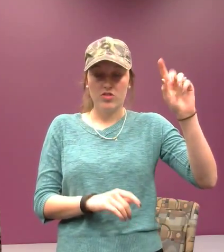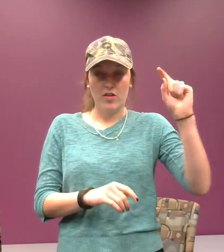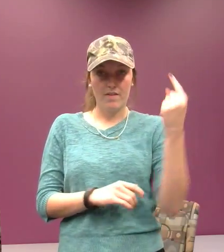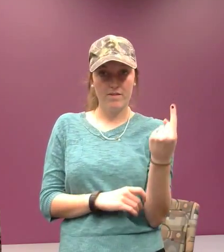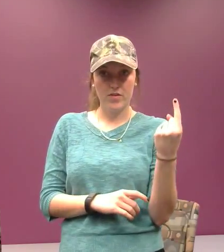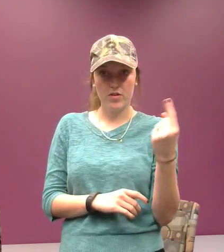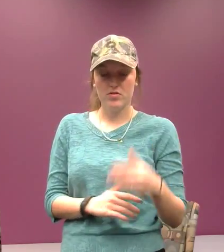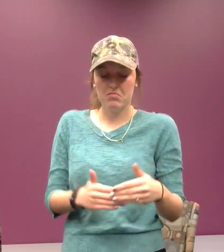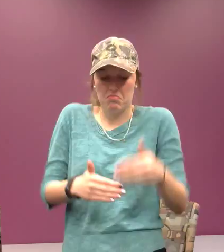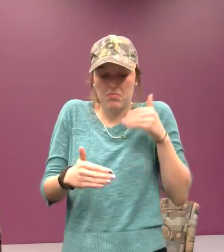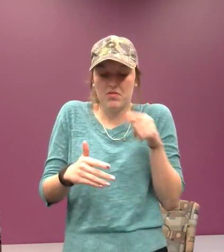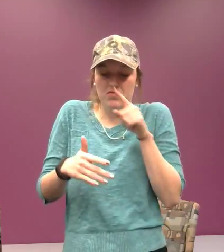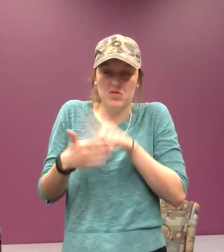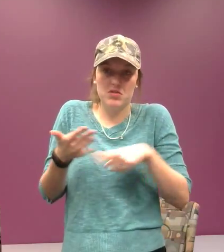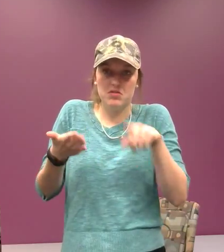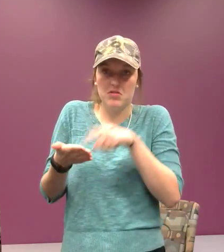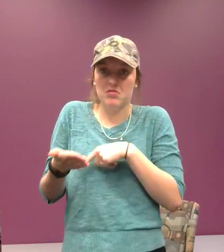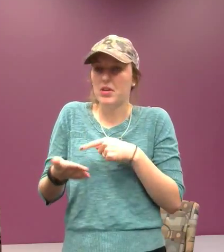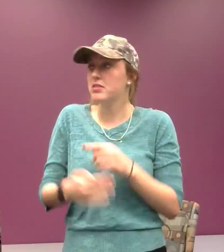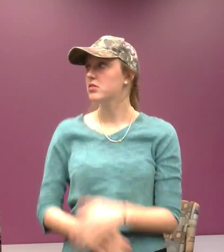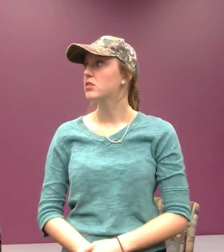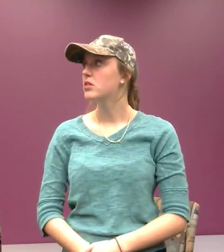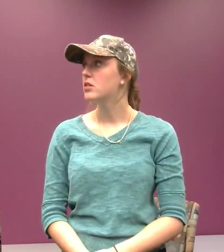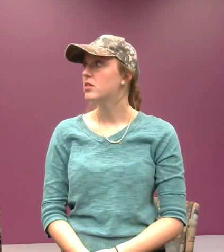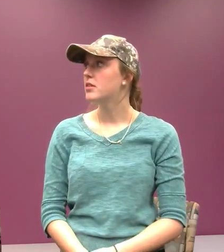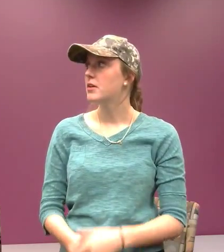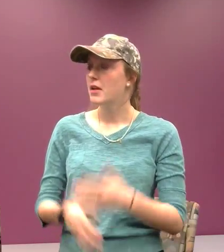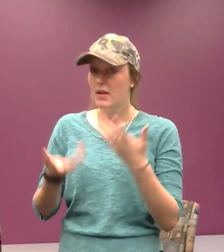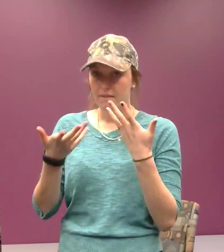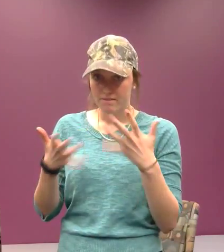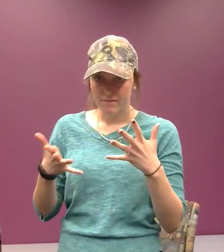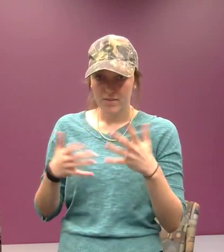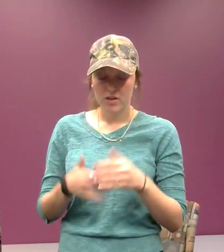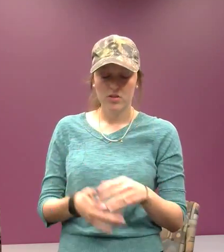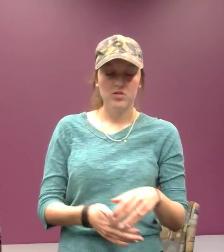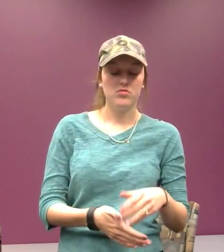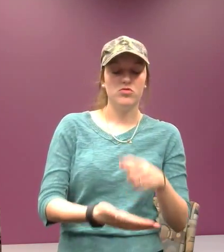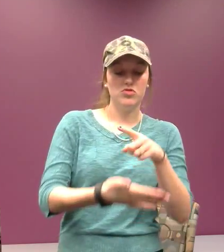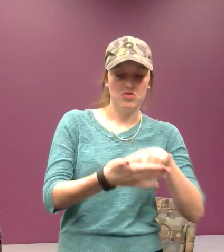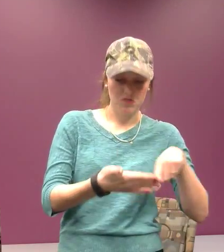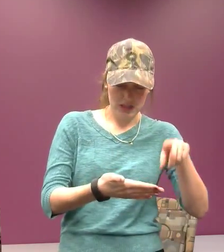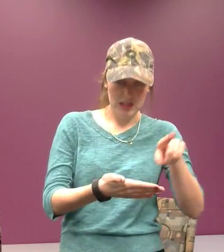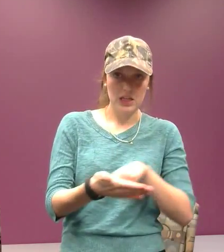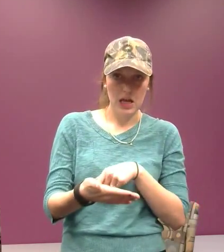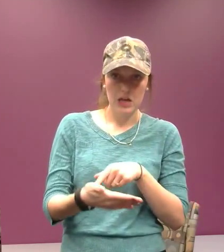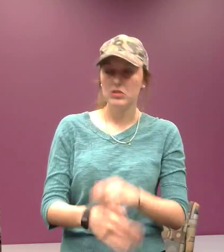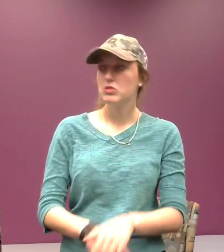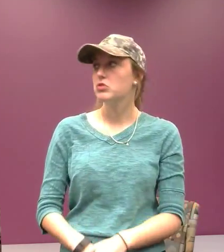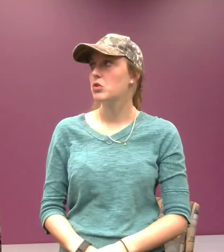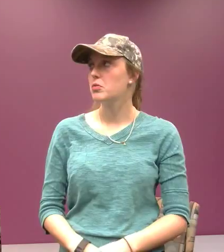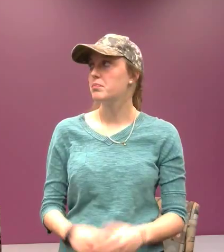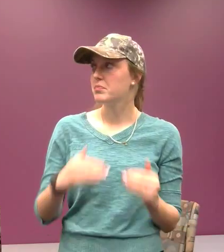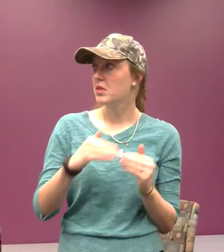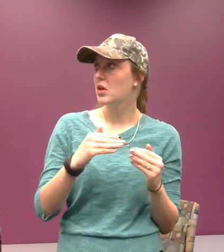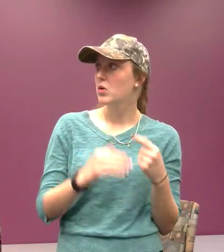you want to factor first. Then do the canceling, find the quotients that give you 1, and then come up with your answer.